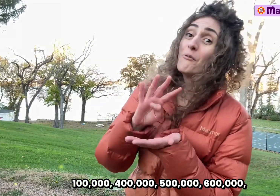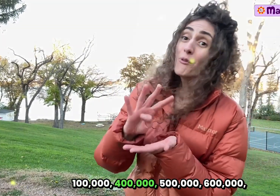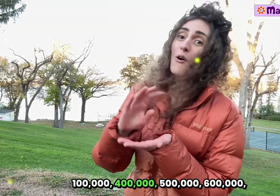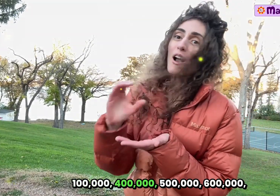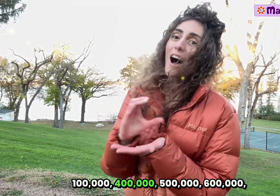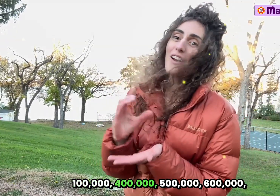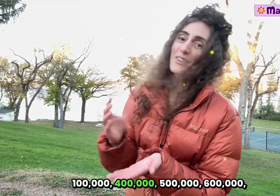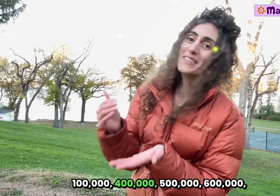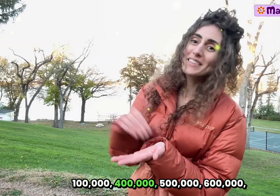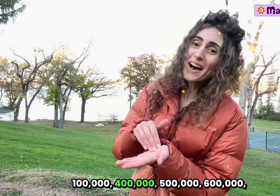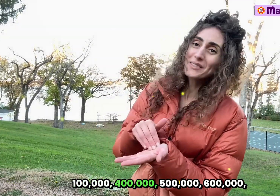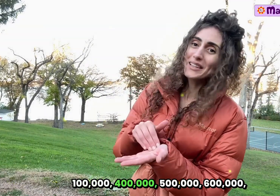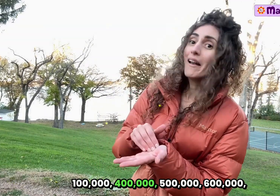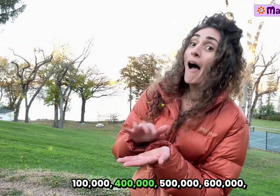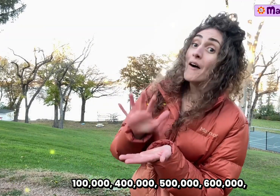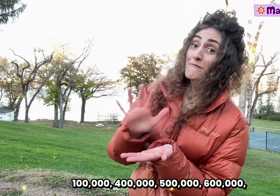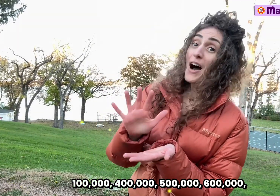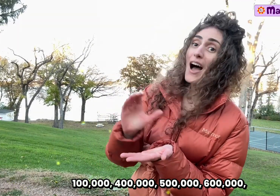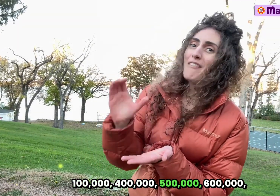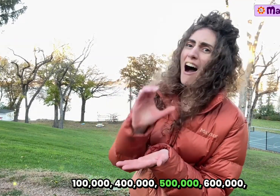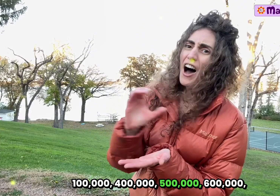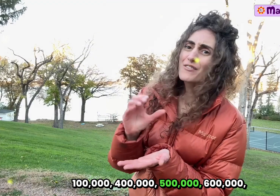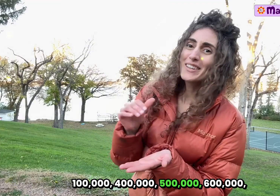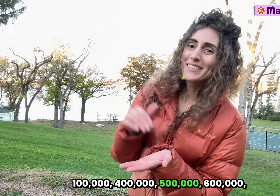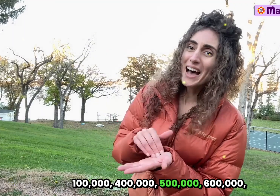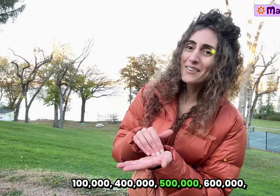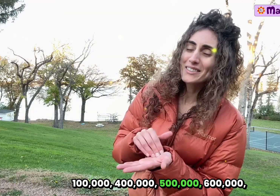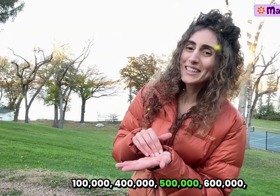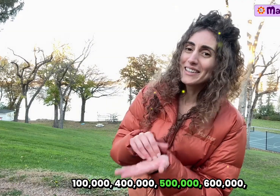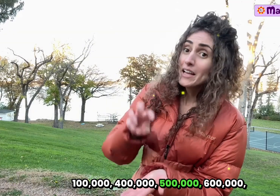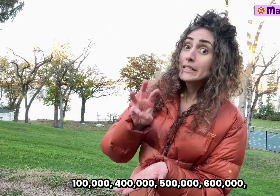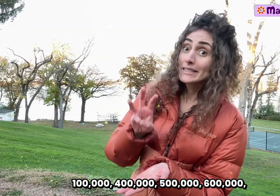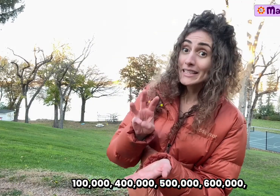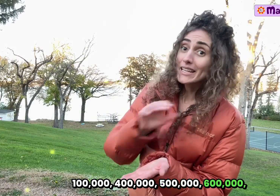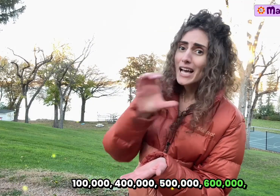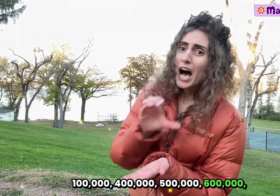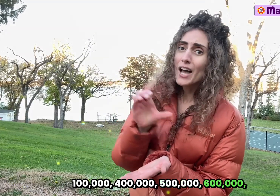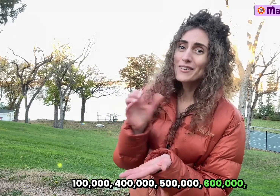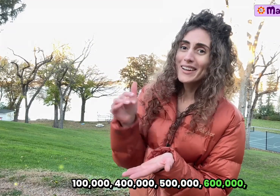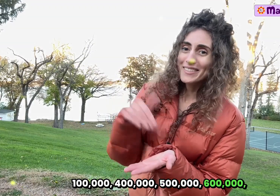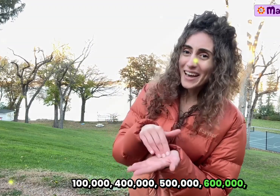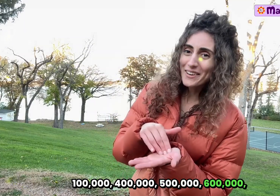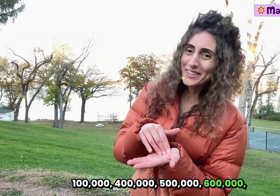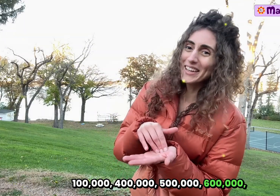400,000, 500,000, 600,000,